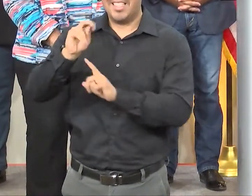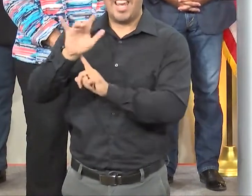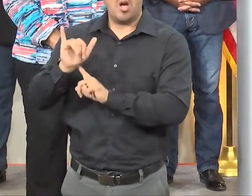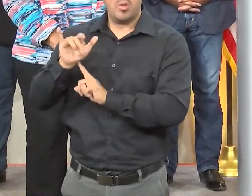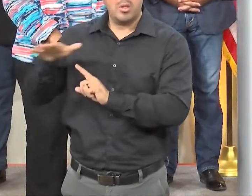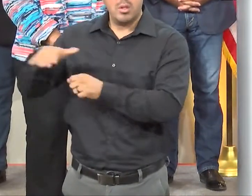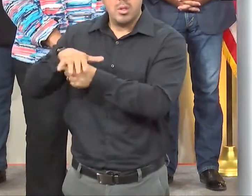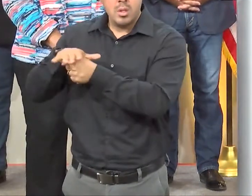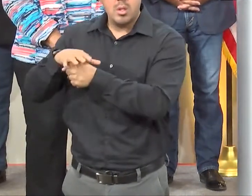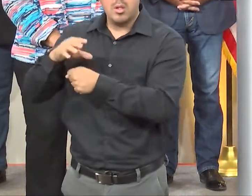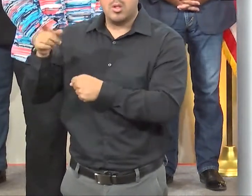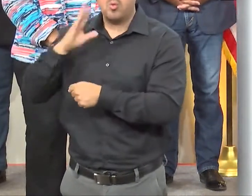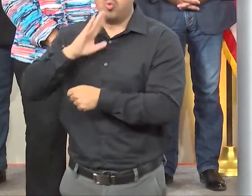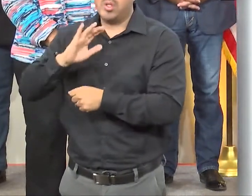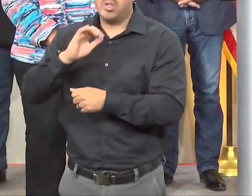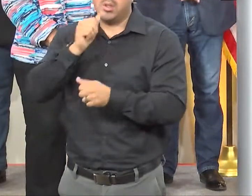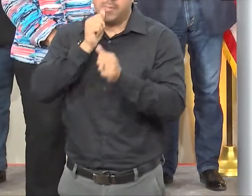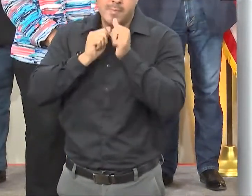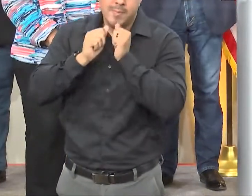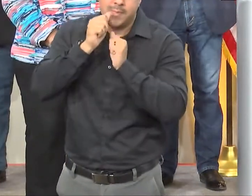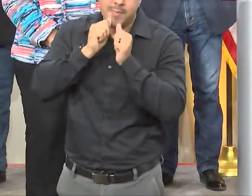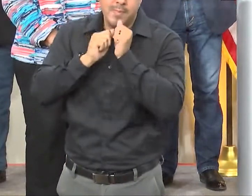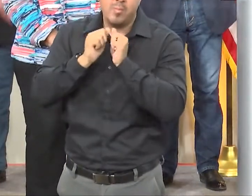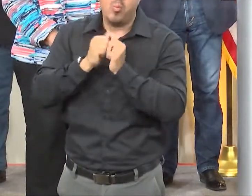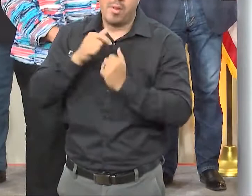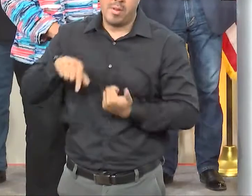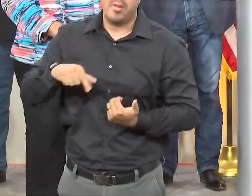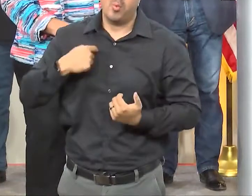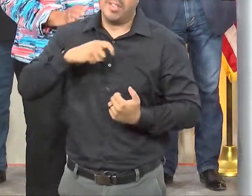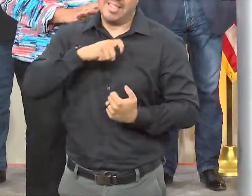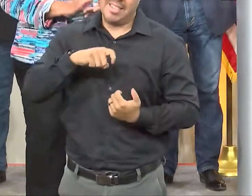this, and we need your help.